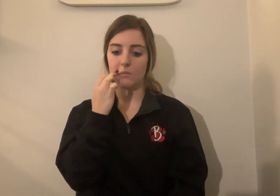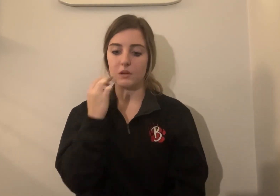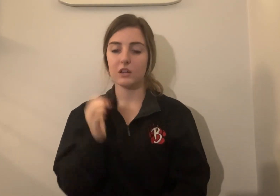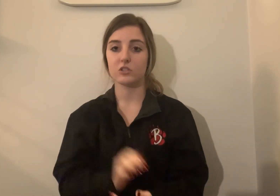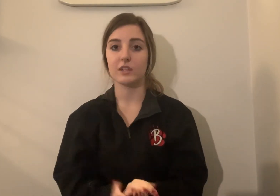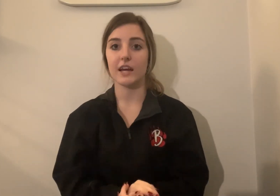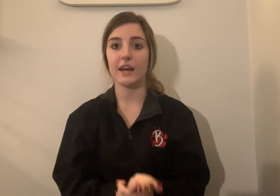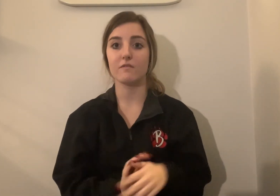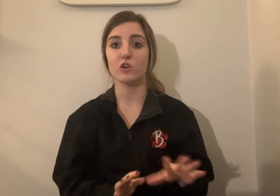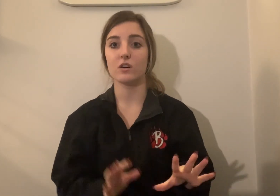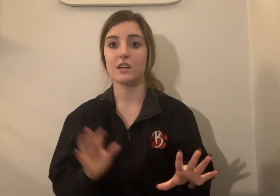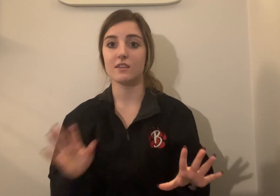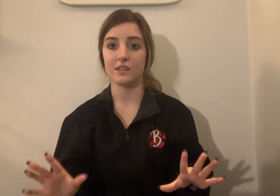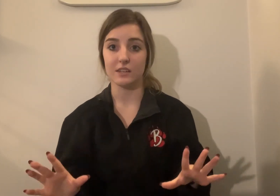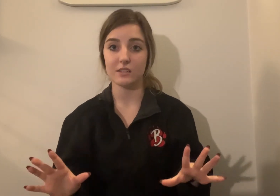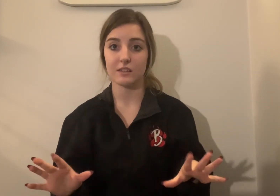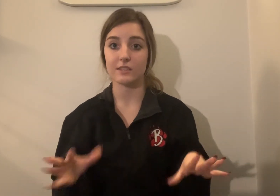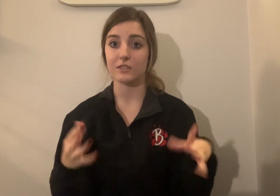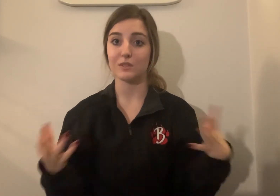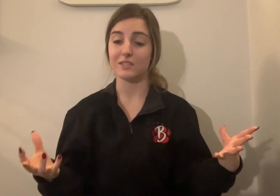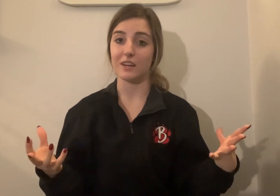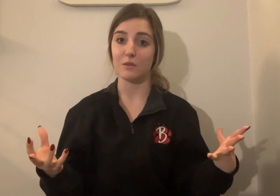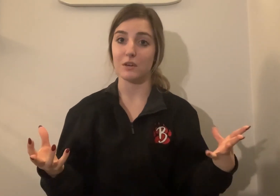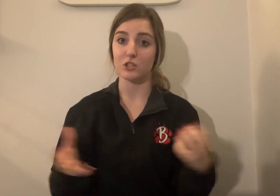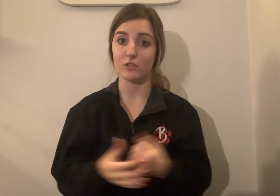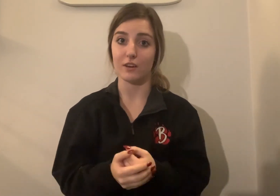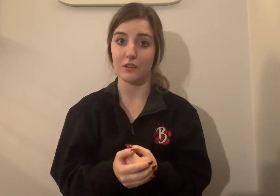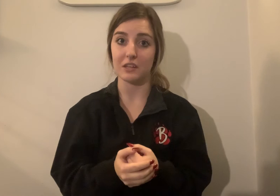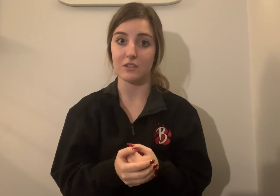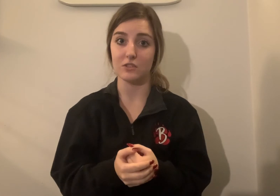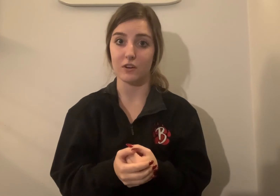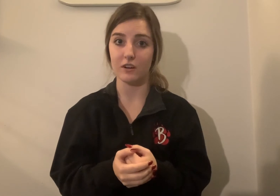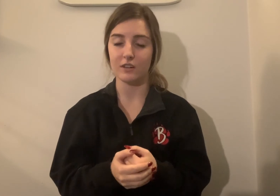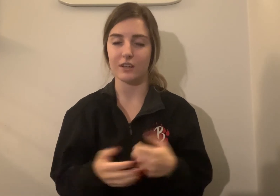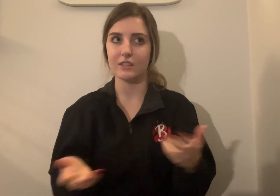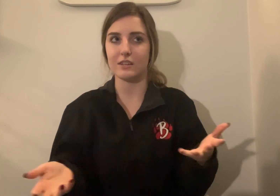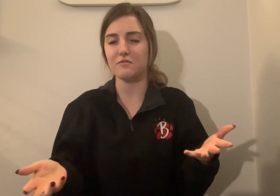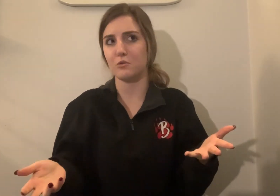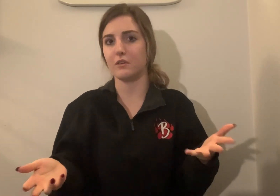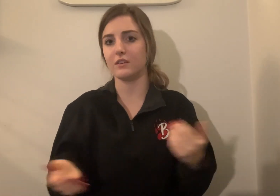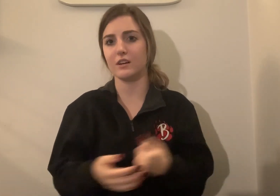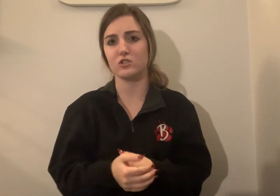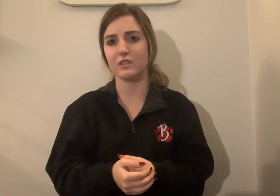So then I have naughty and nice, because that's what Santa makes sure that all the kids are. I guess everyone, not just kids.